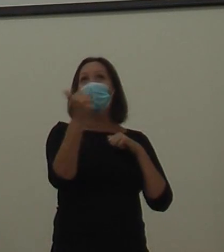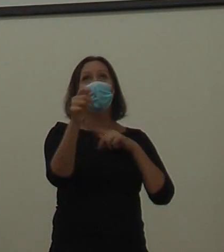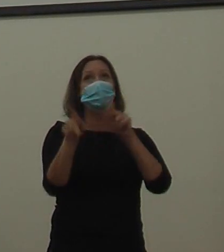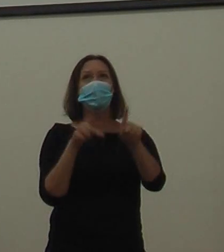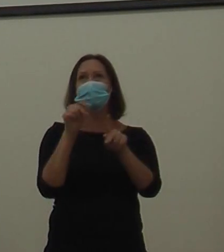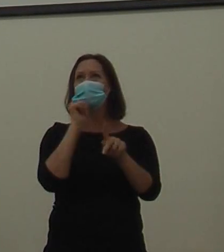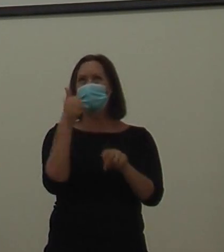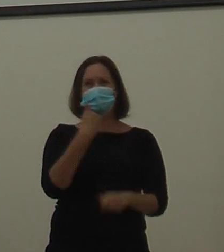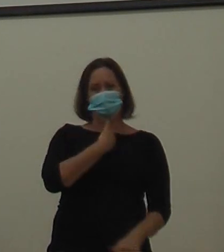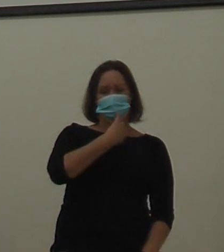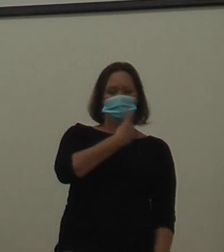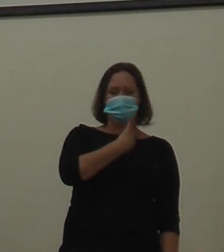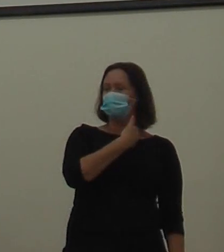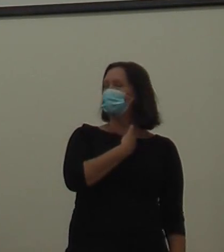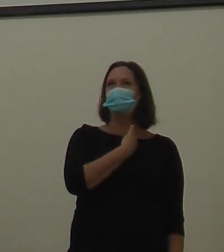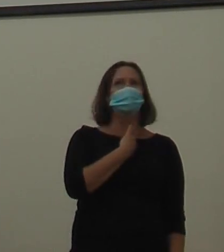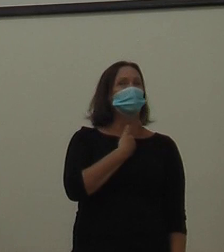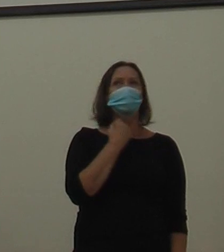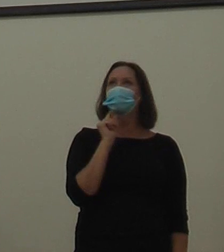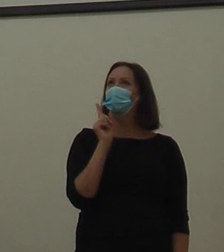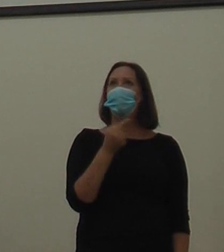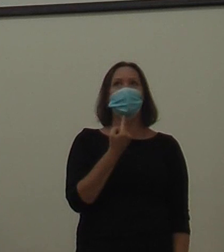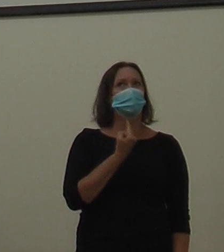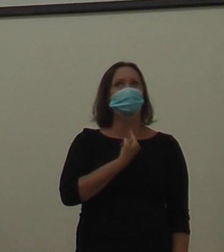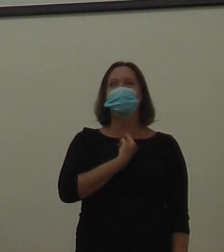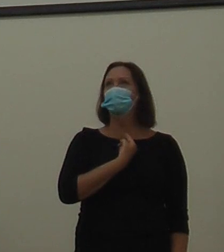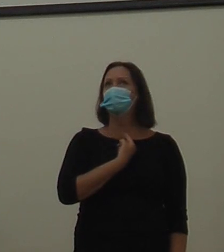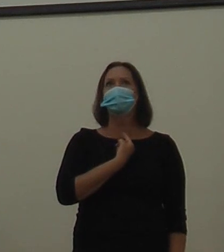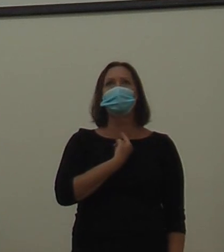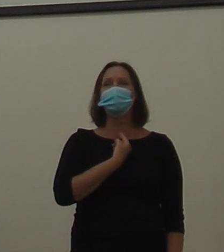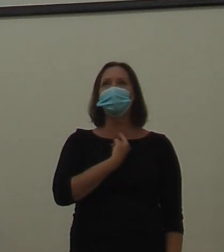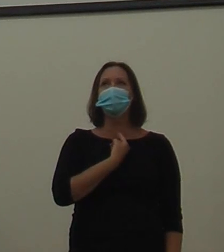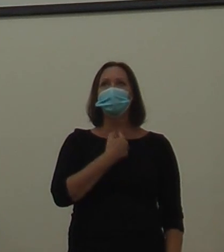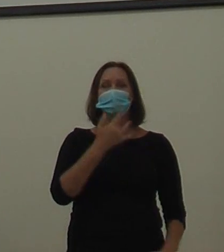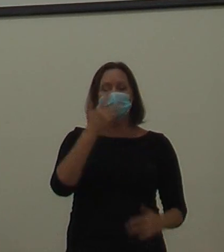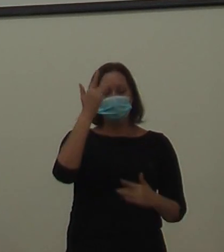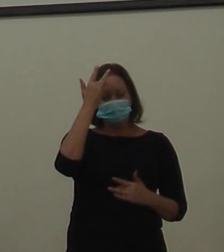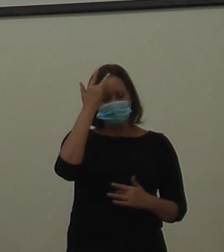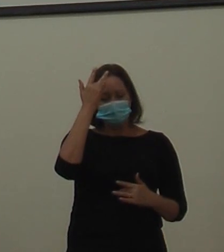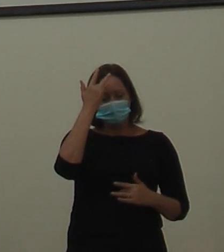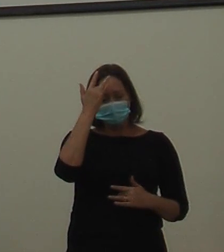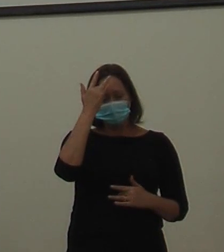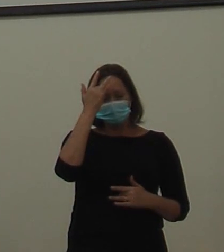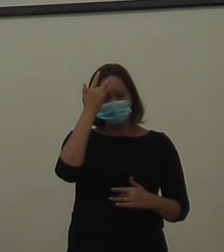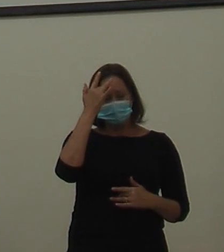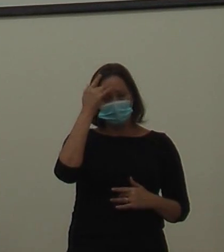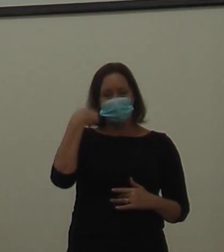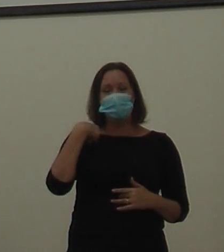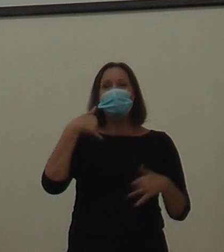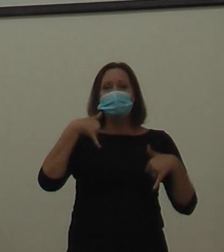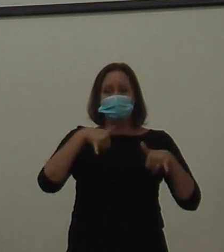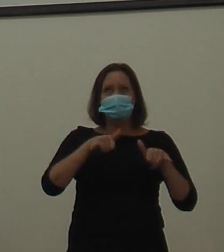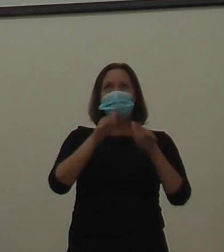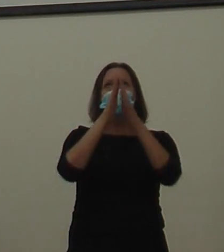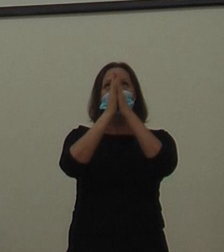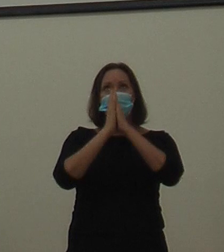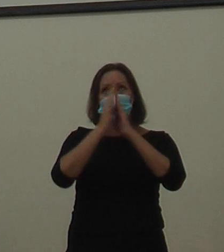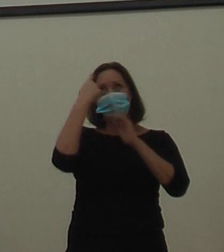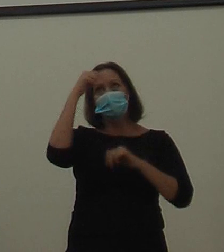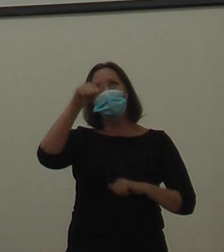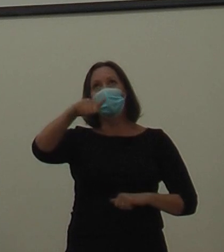about myself, Lord. Because in my sickness, I still pray for others. I thank